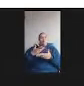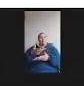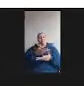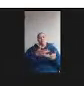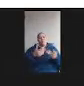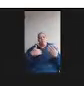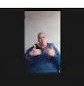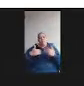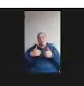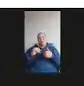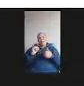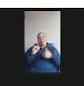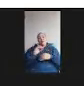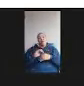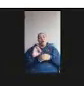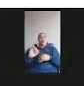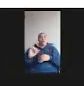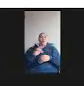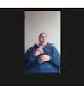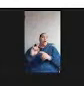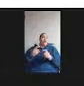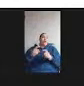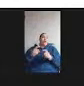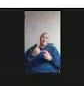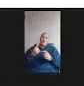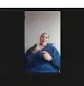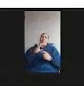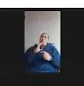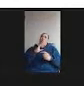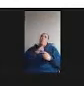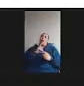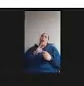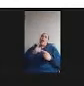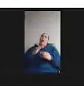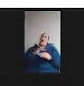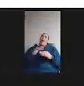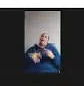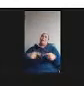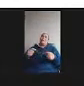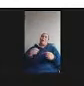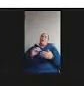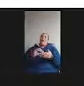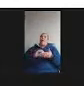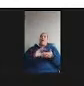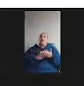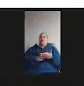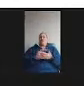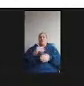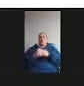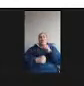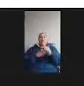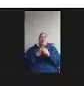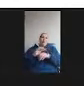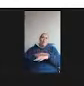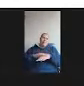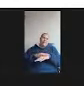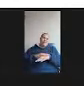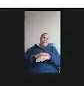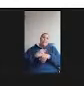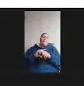on this because it can be that there's an underspend on Hansard on an annual basis, yet we